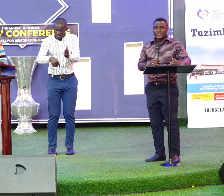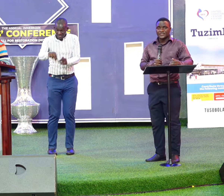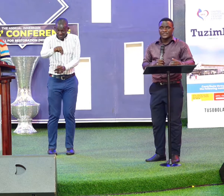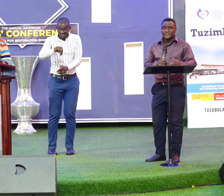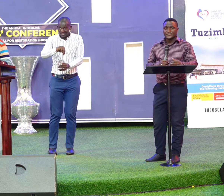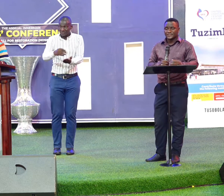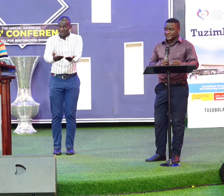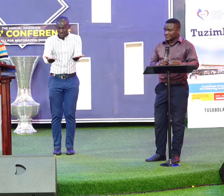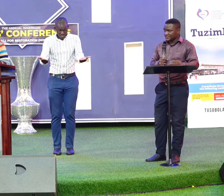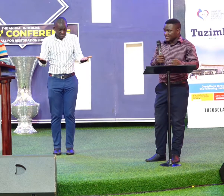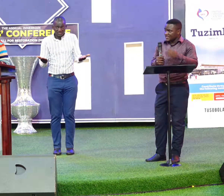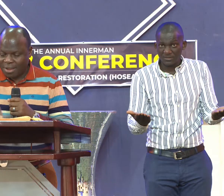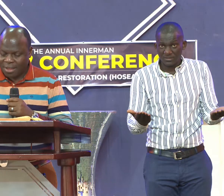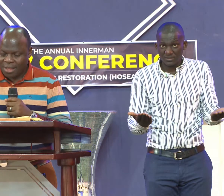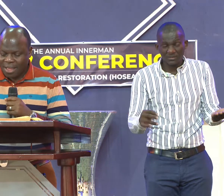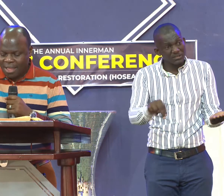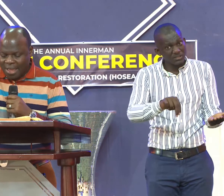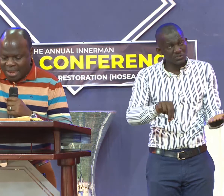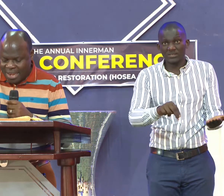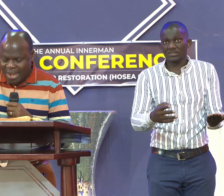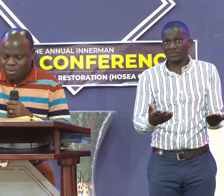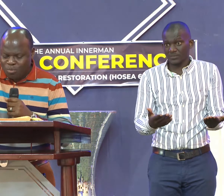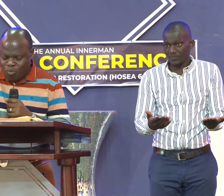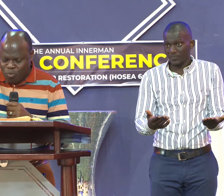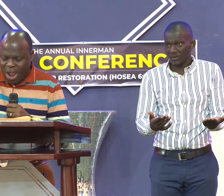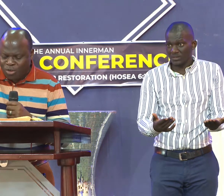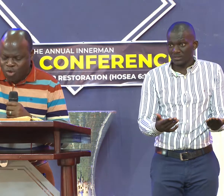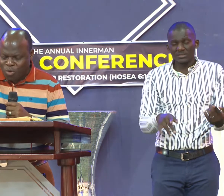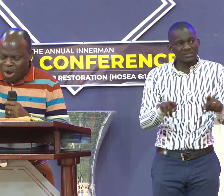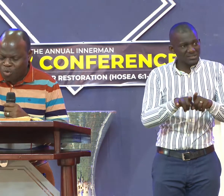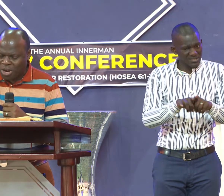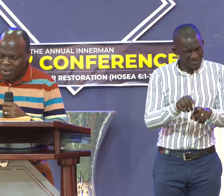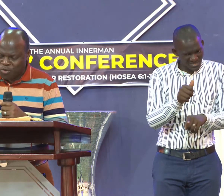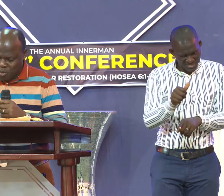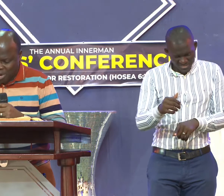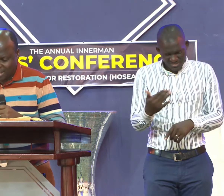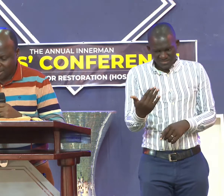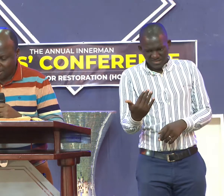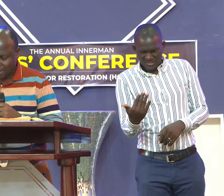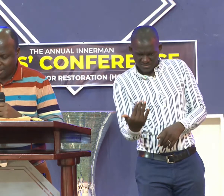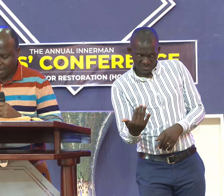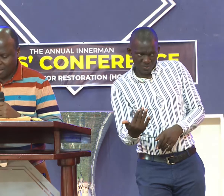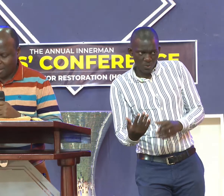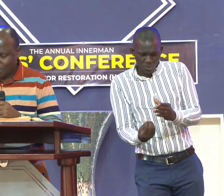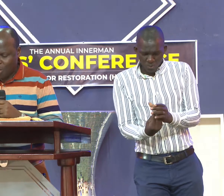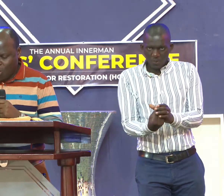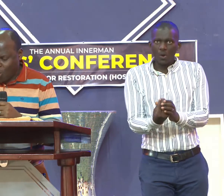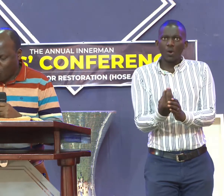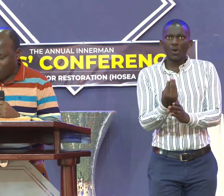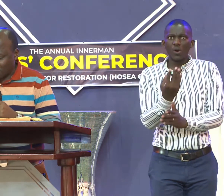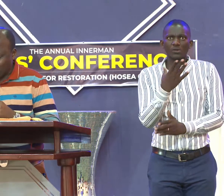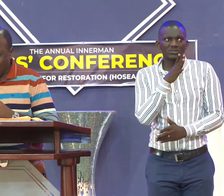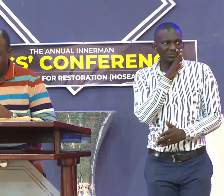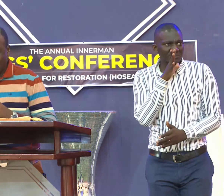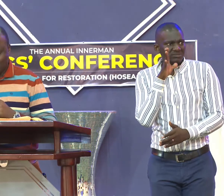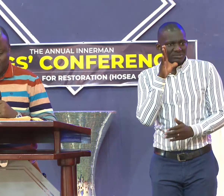nation. Liba gwanga. He's a nation. Na buli mwana oyo bwakula nafuna omukazi. And whenever that child grows